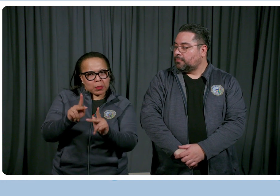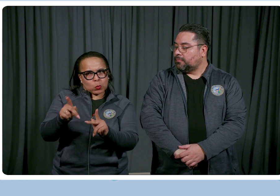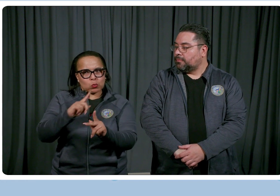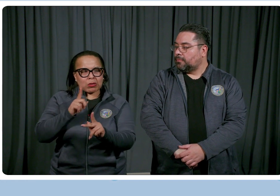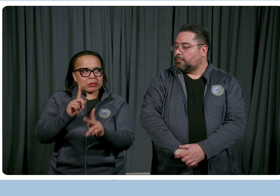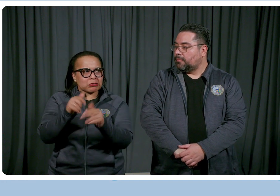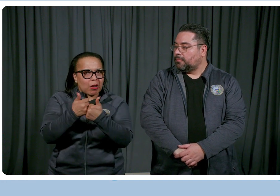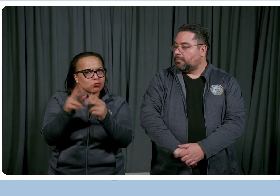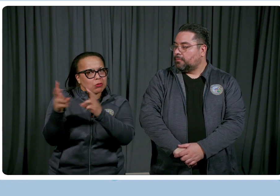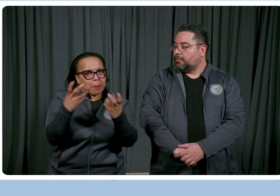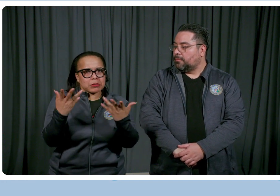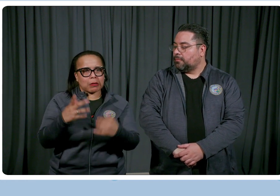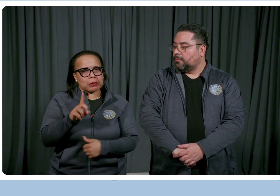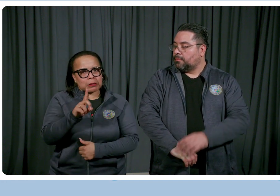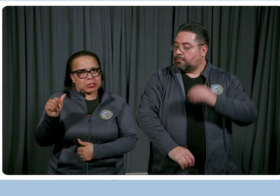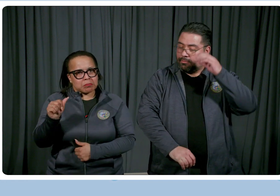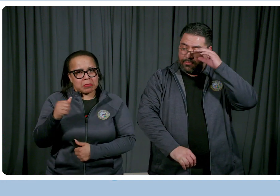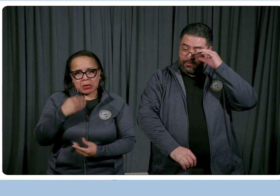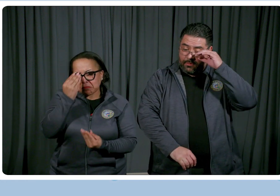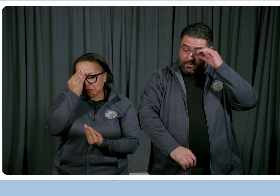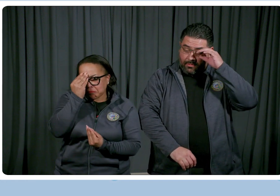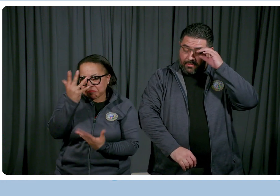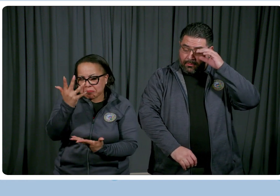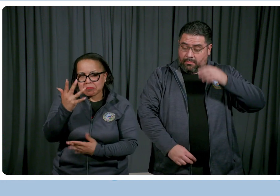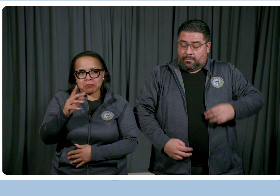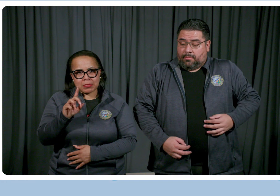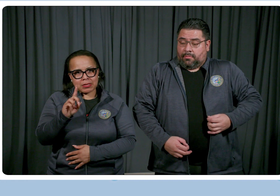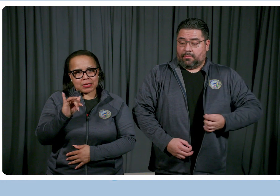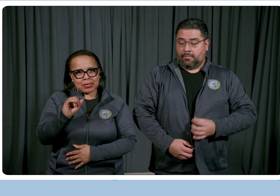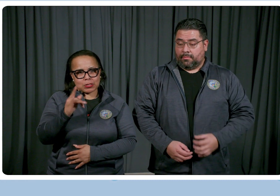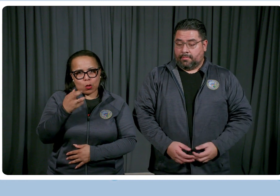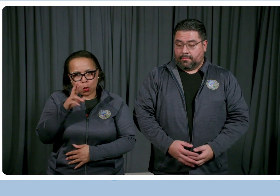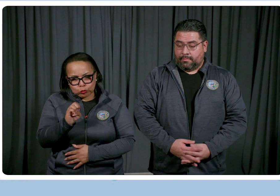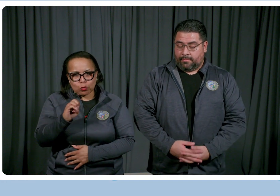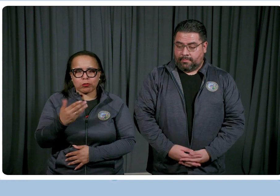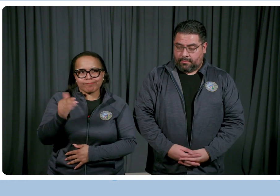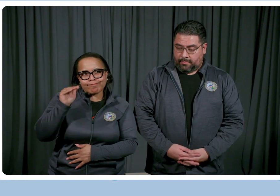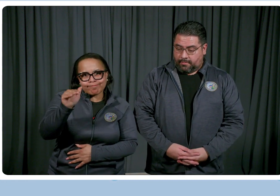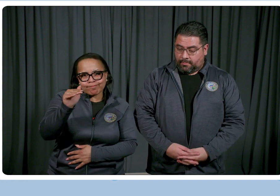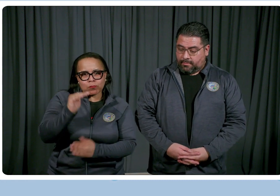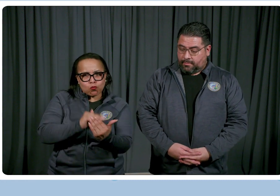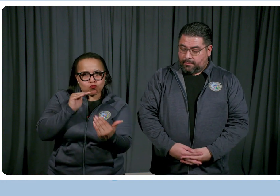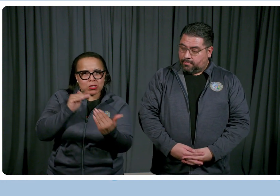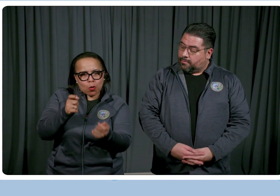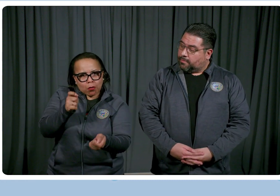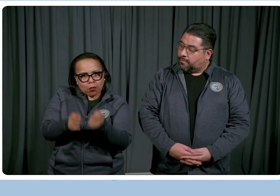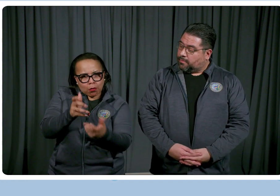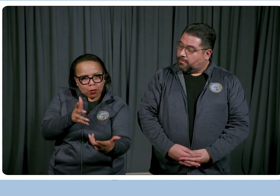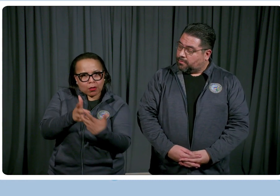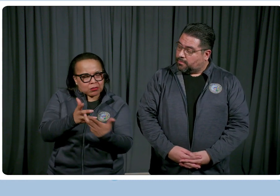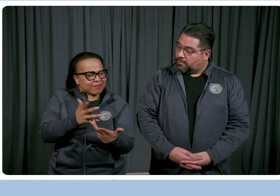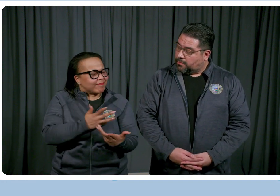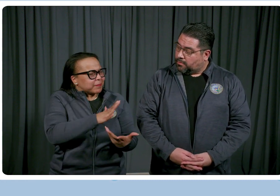some challenging topics such as disability disclosure and requesting reasonable accommodations.